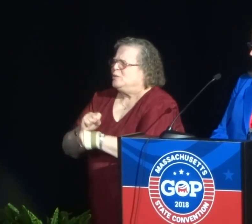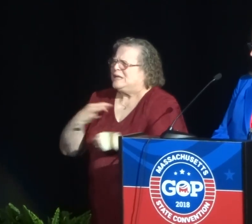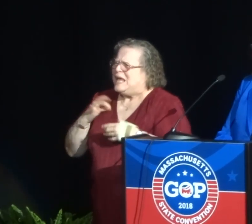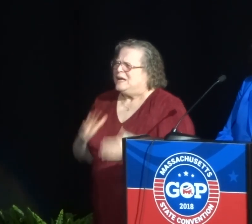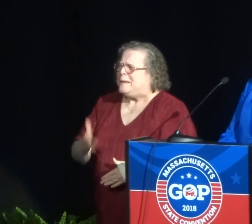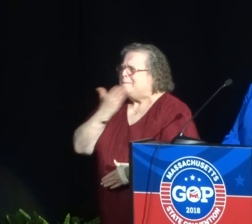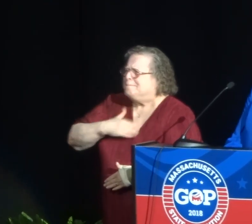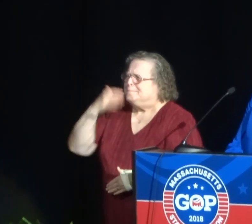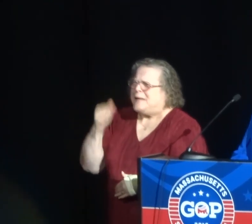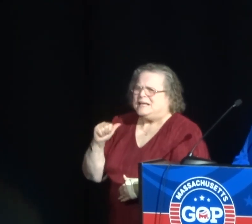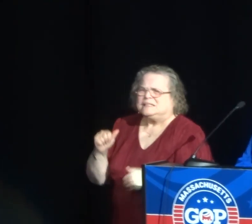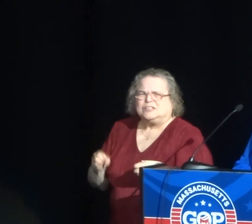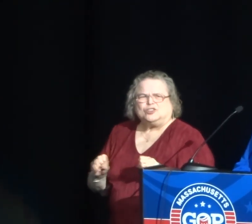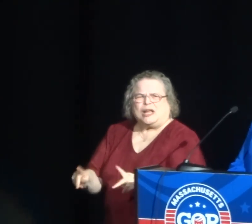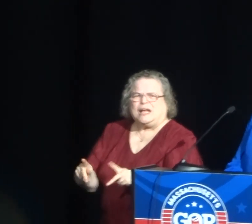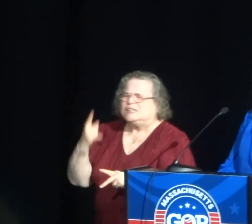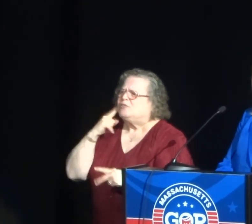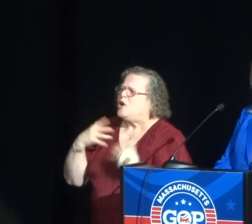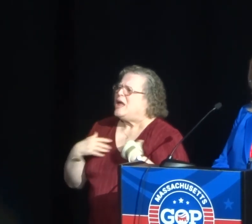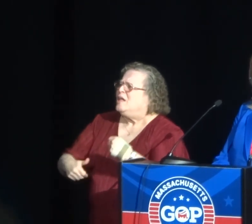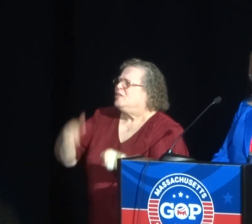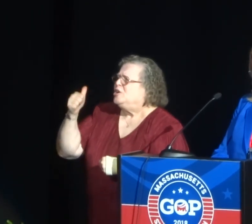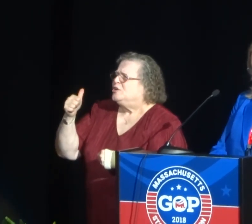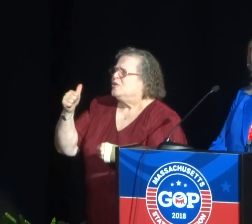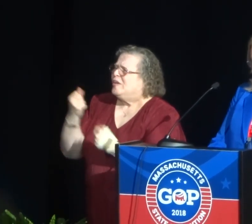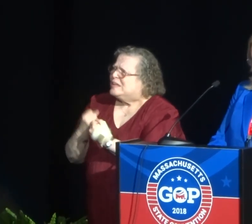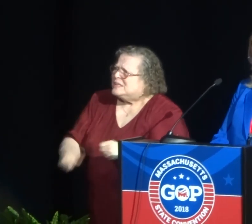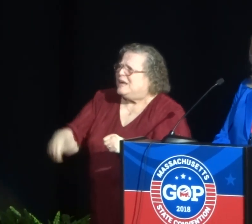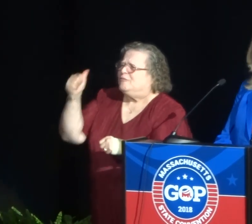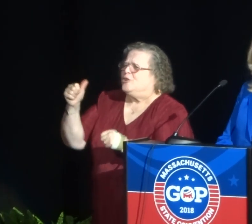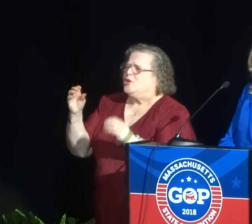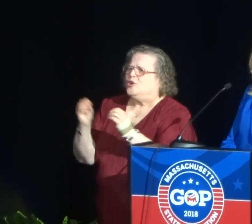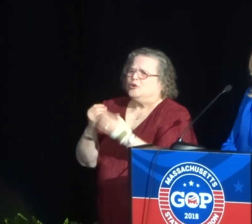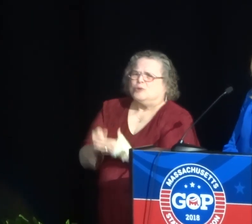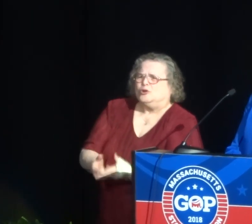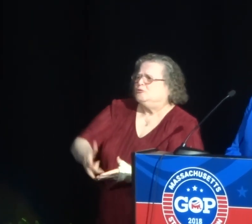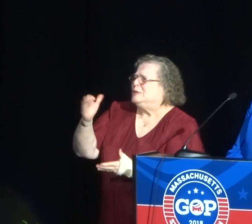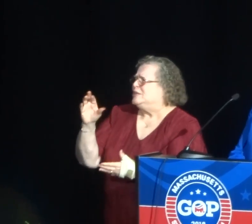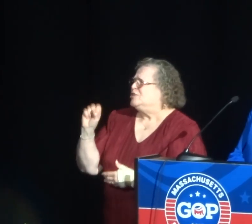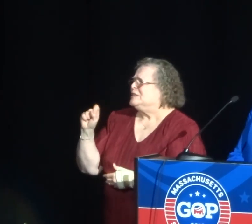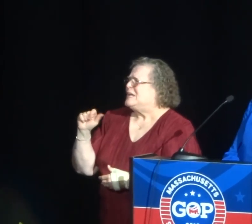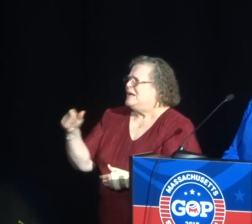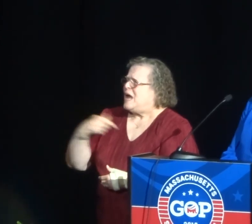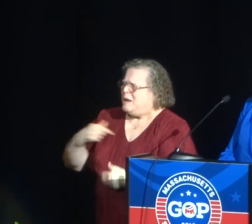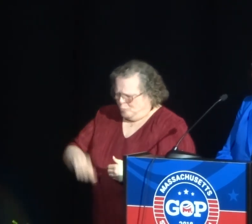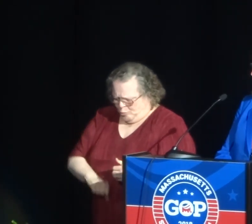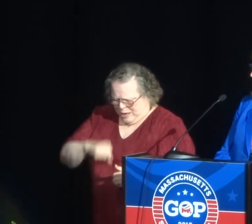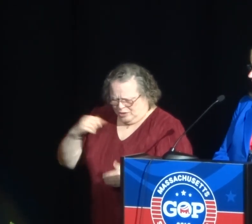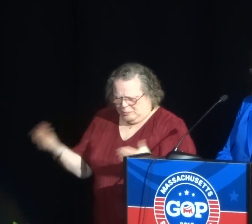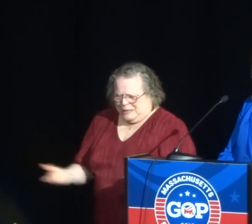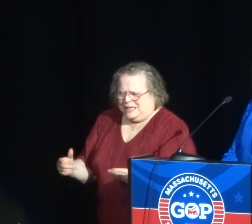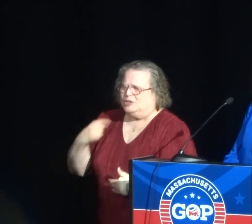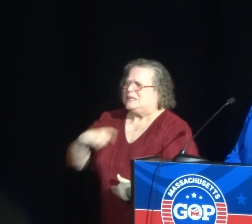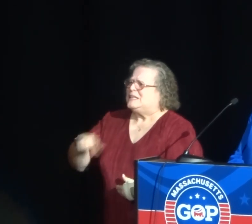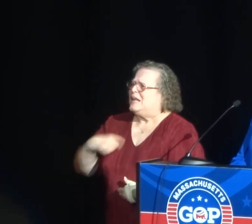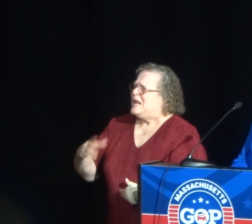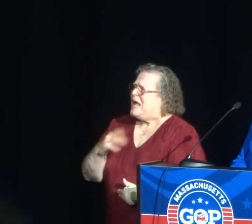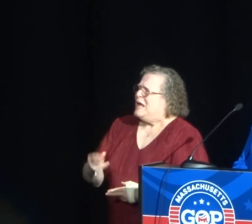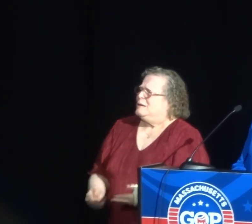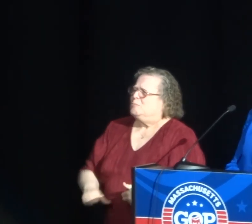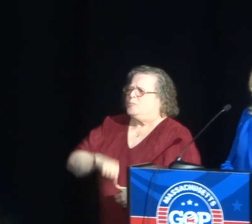for a healthier, safer, more prosperous state. I am proud to be here as a delegate, and I'm even prouder to nominate